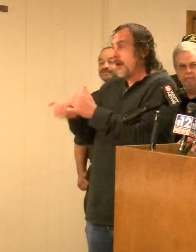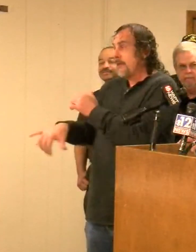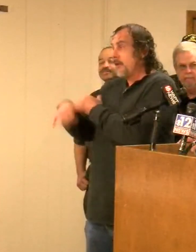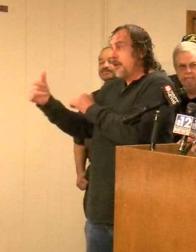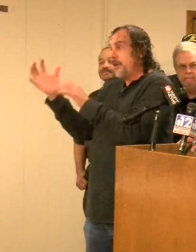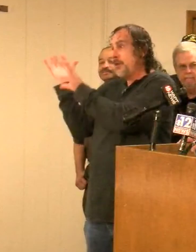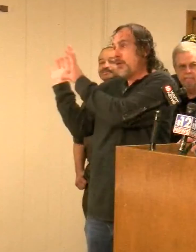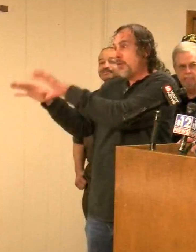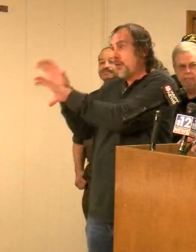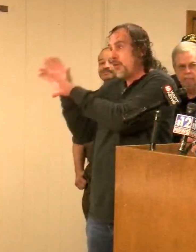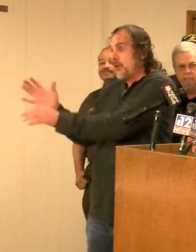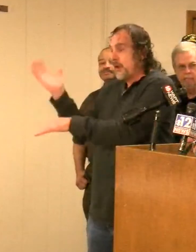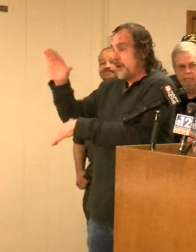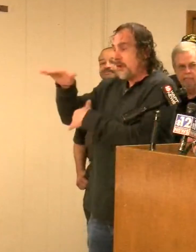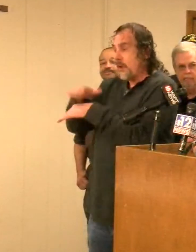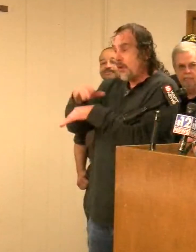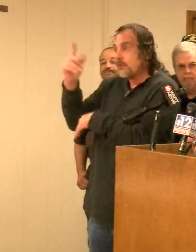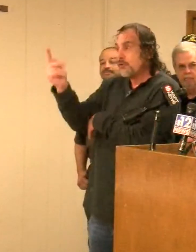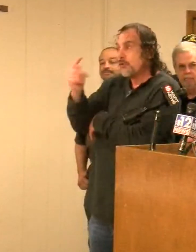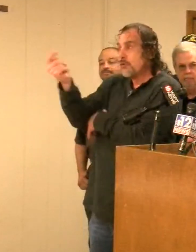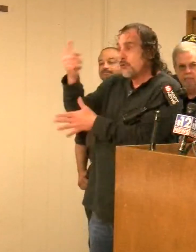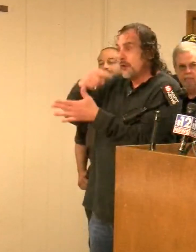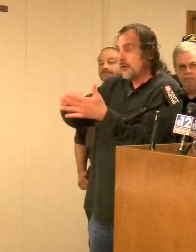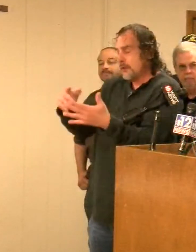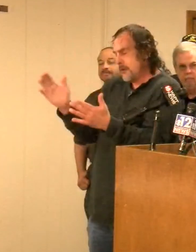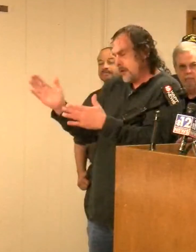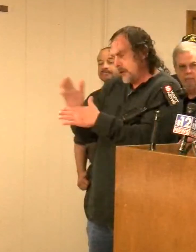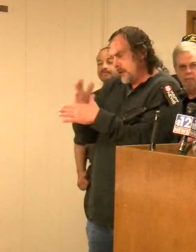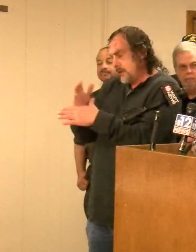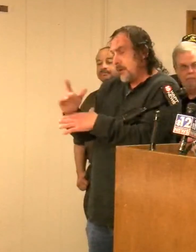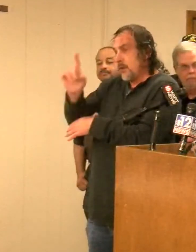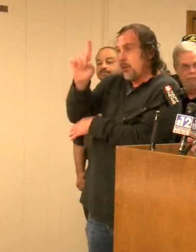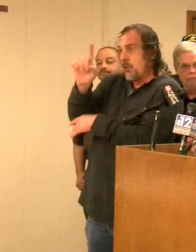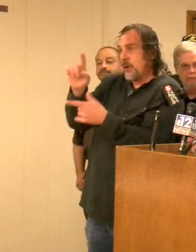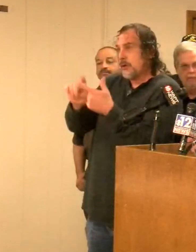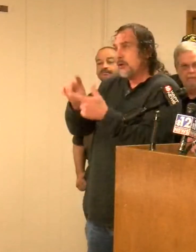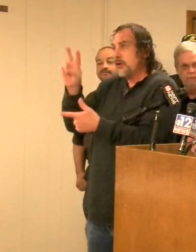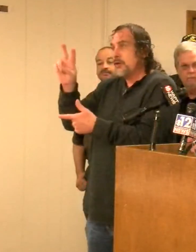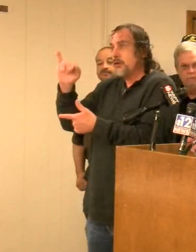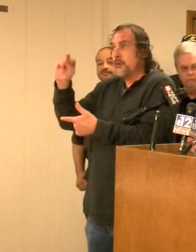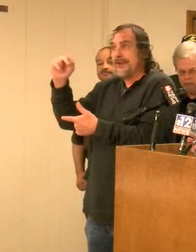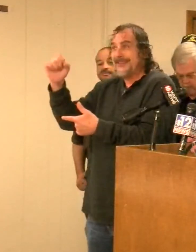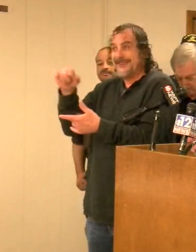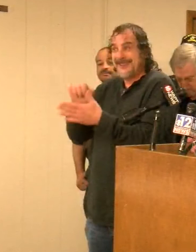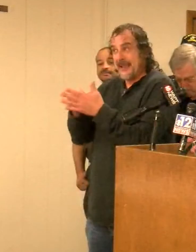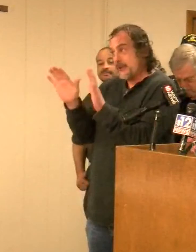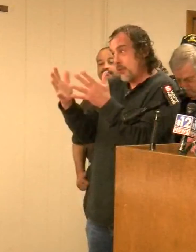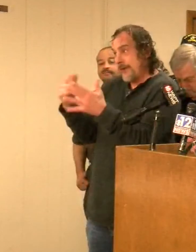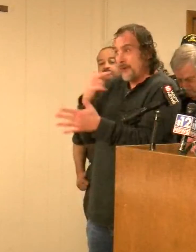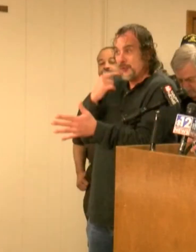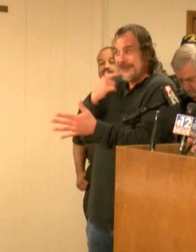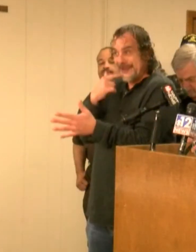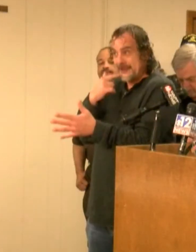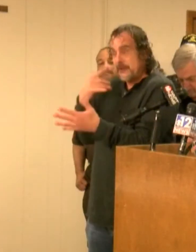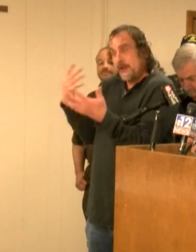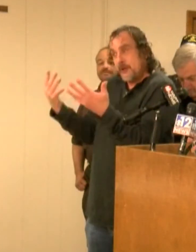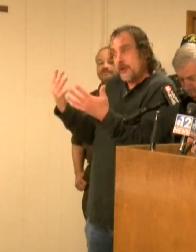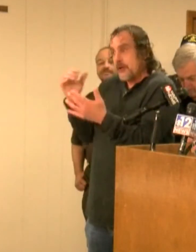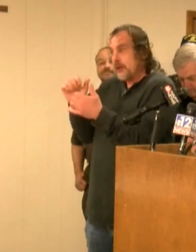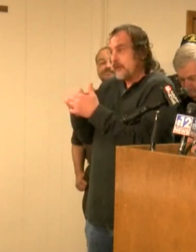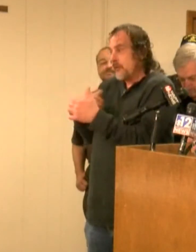front coming on Tuesday, somewhere between 1 and 2 inches, as the Weather Service predicts. So we'll hold